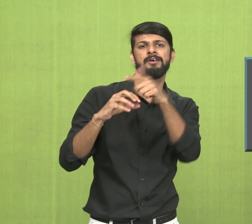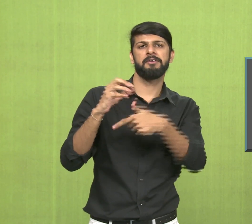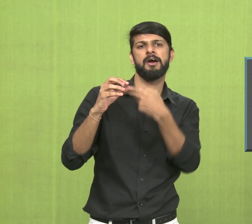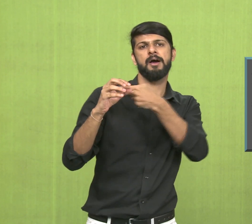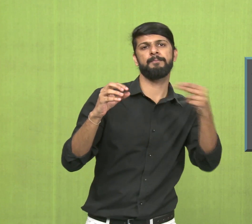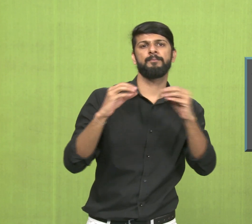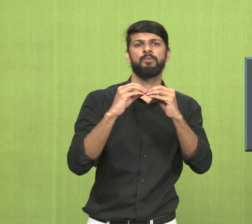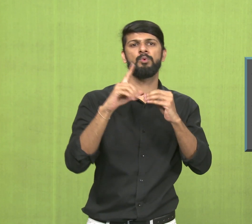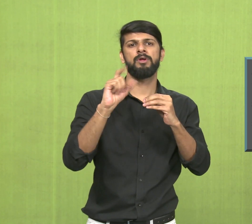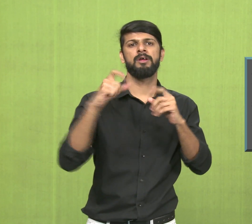etc.